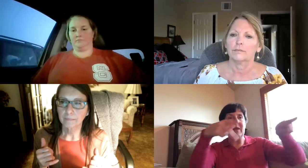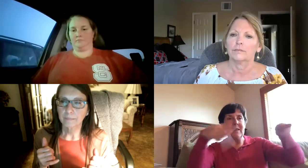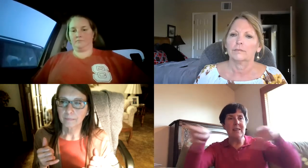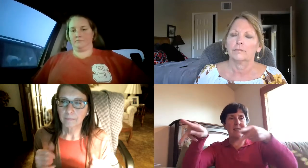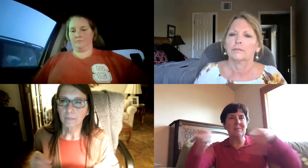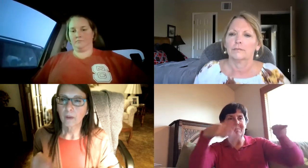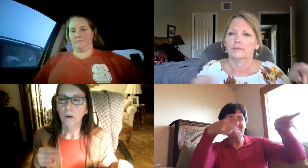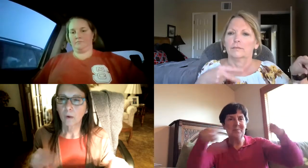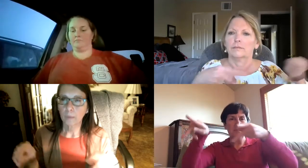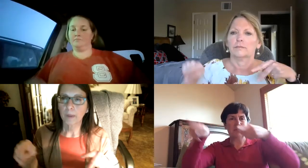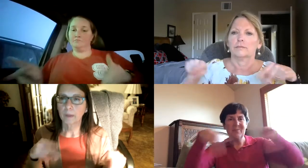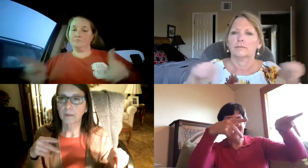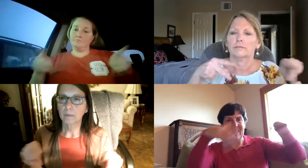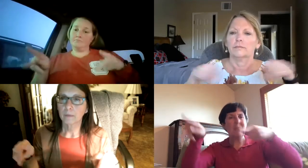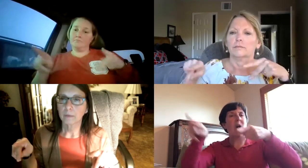with peas.